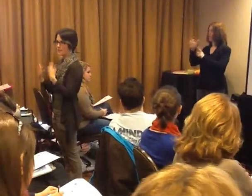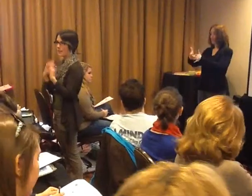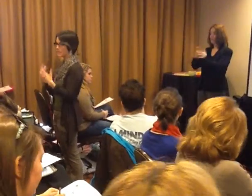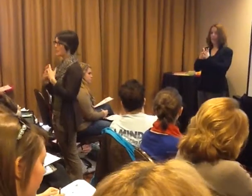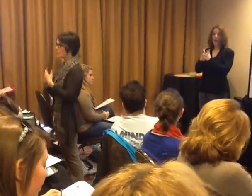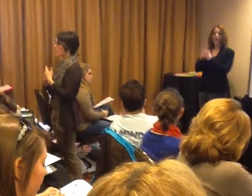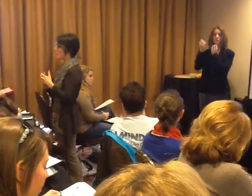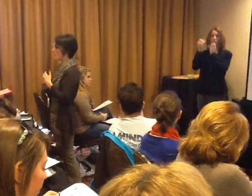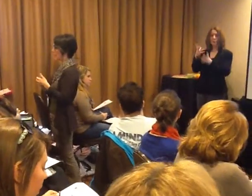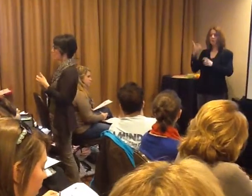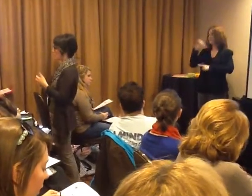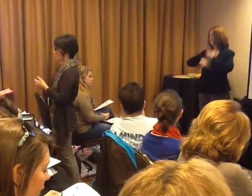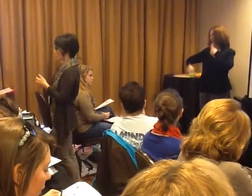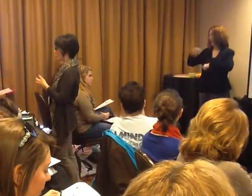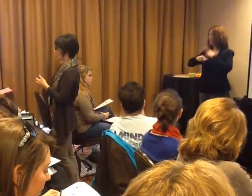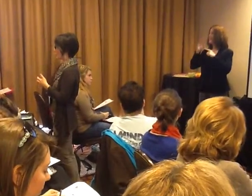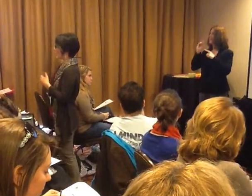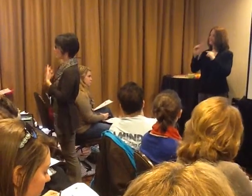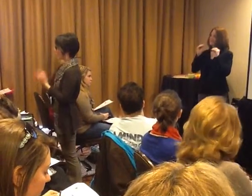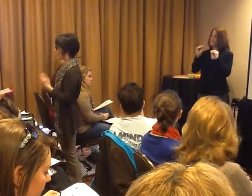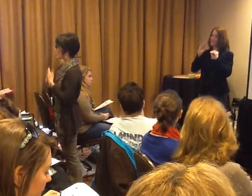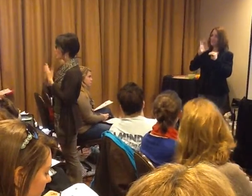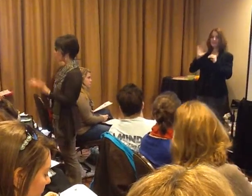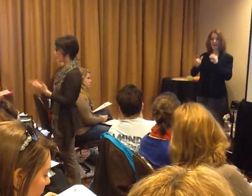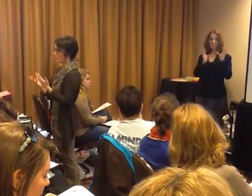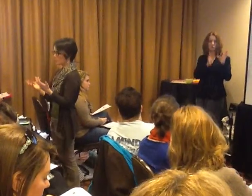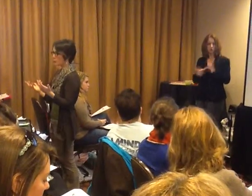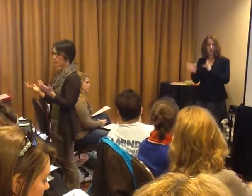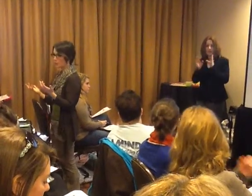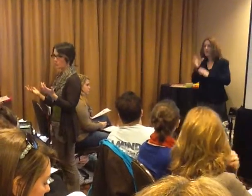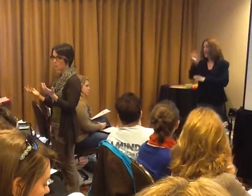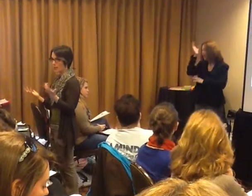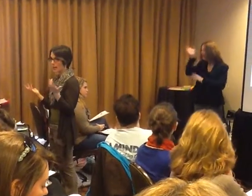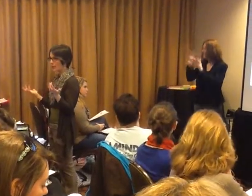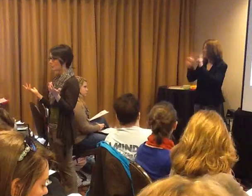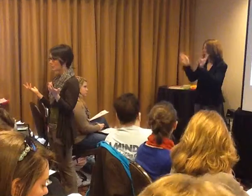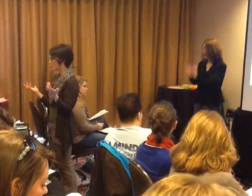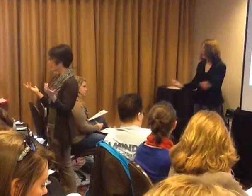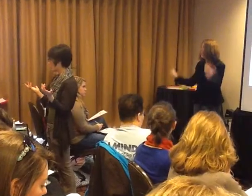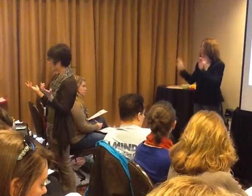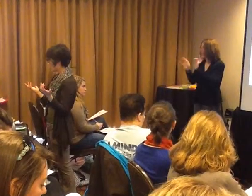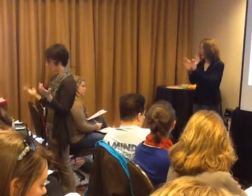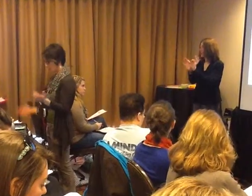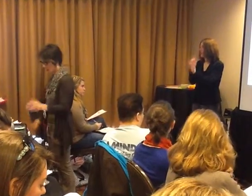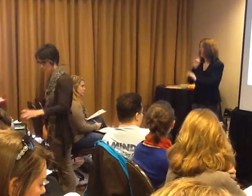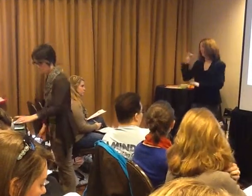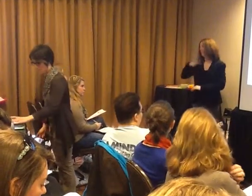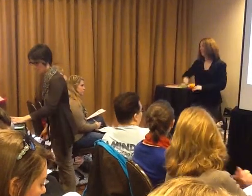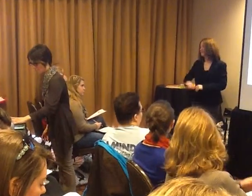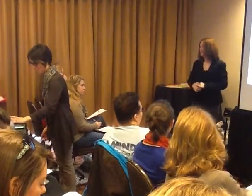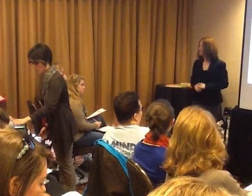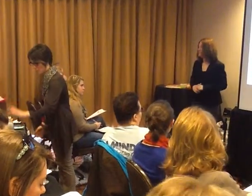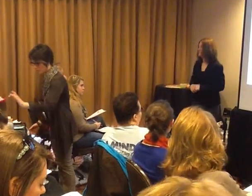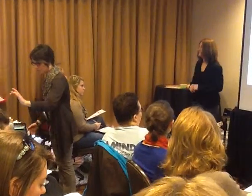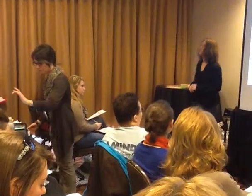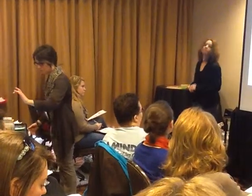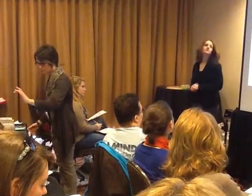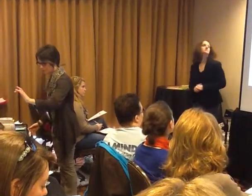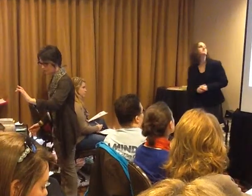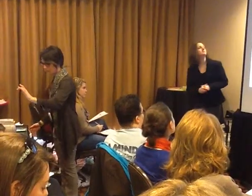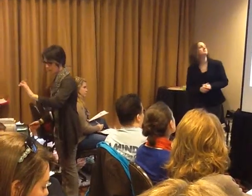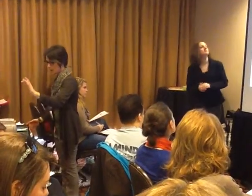signs. That teaching them that particular strategy and concept was really important and was of great benefit to them.